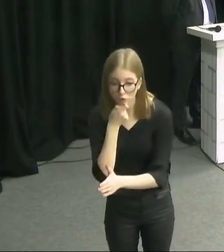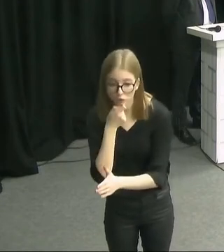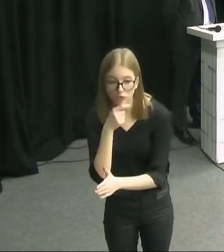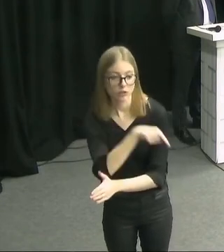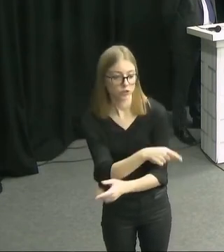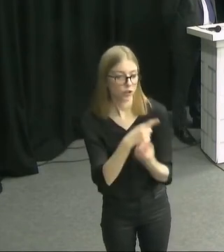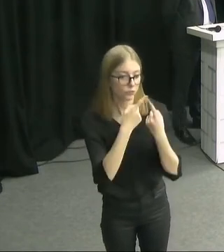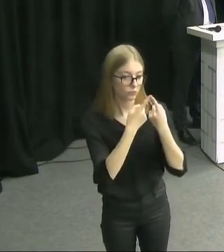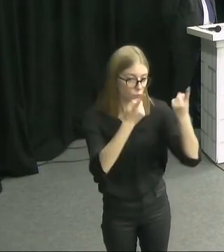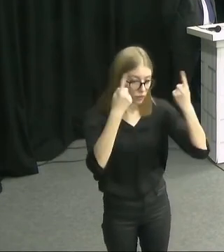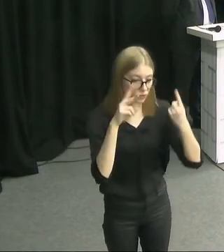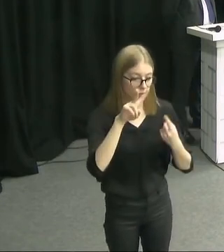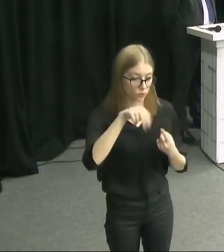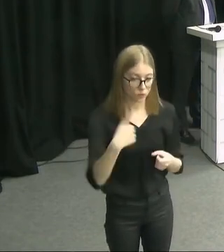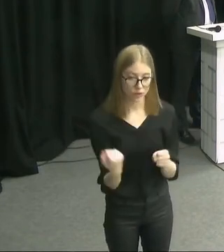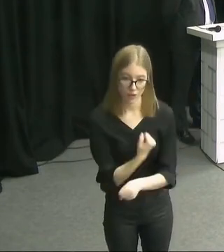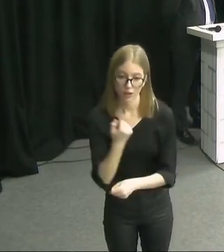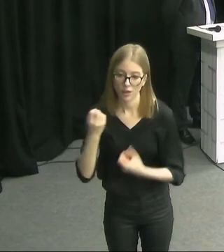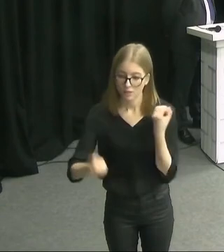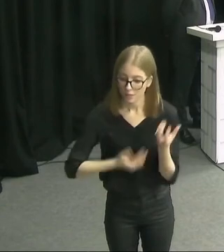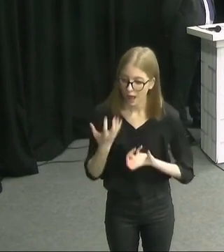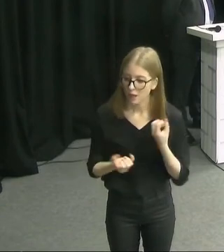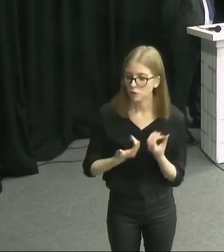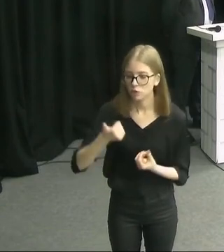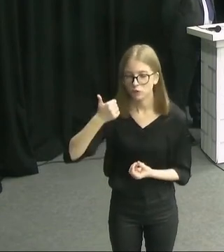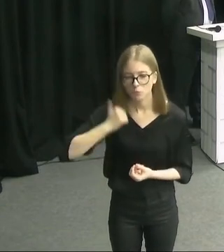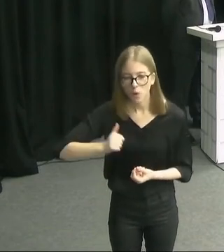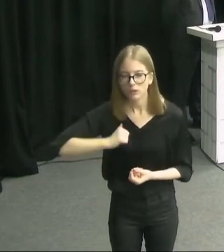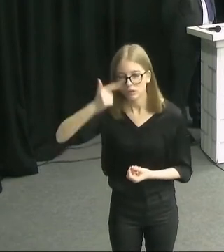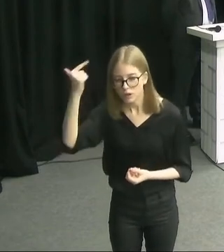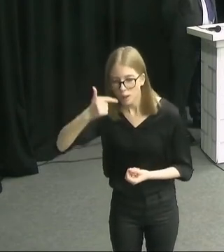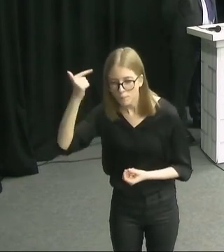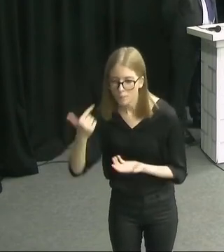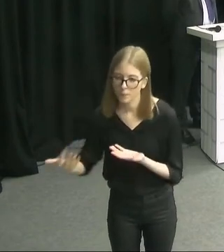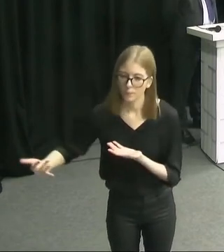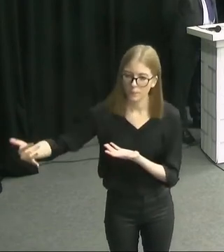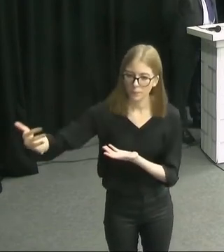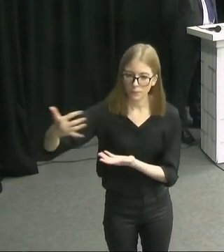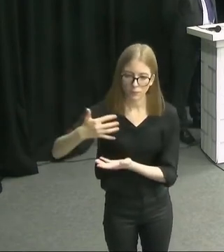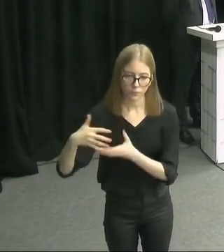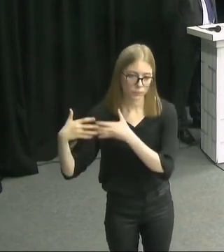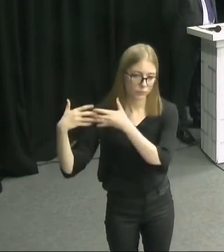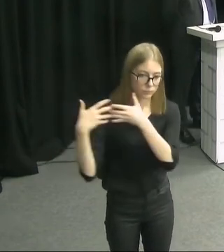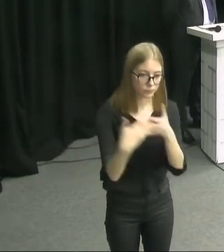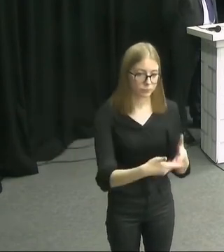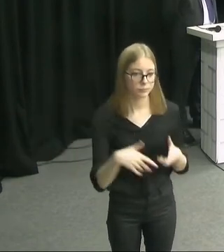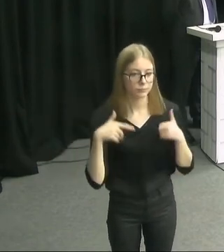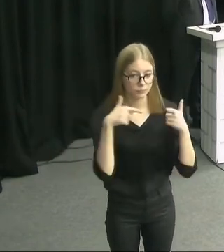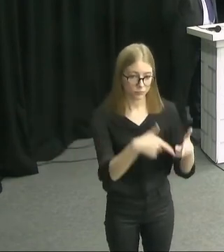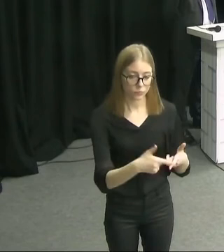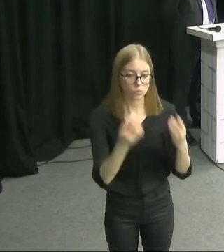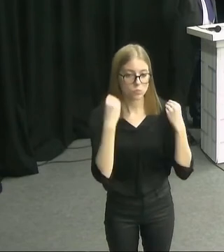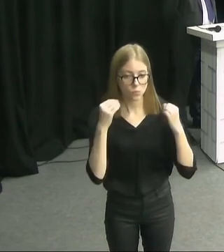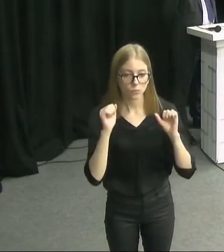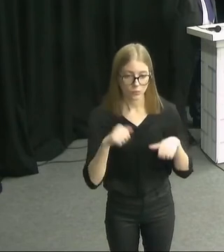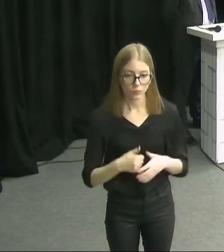by taking into account their financial situation. Now we have to help people at this stage. Vilnius University